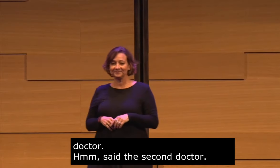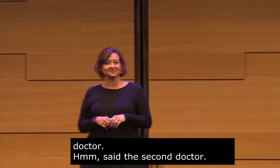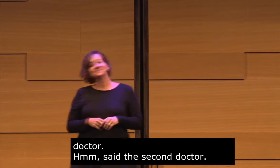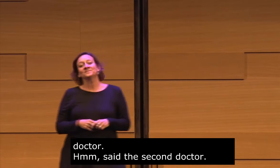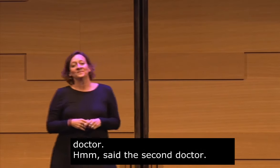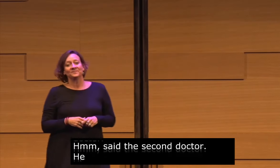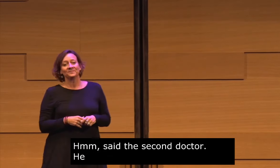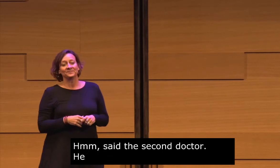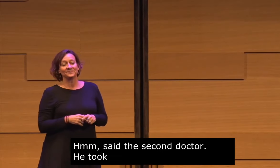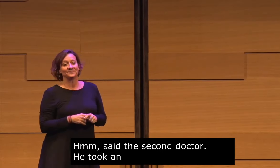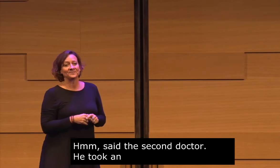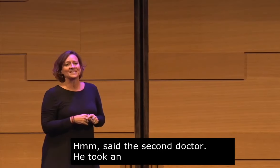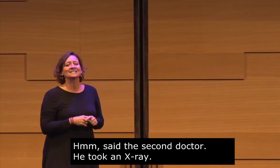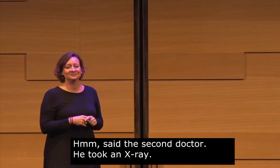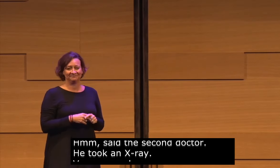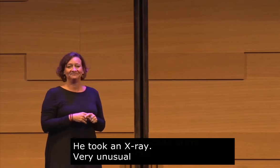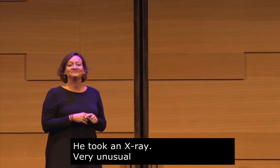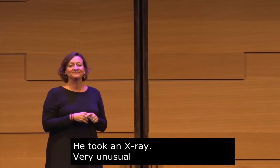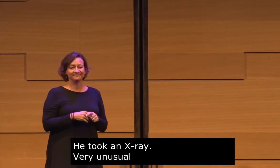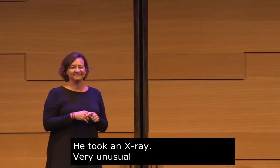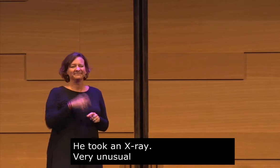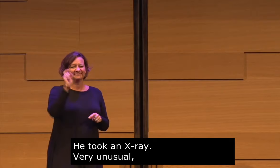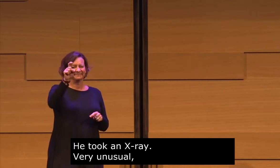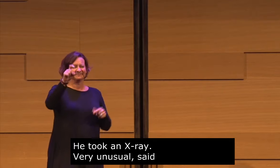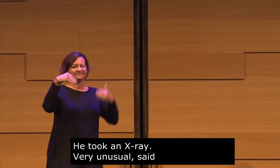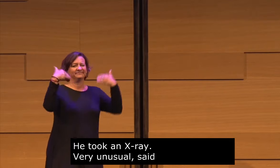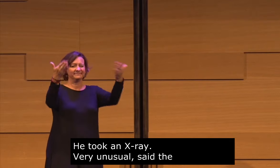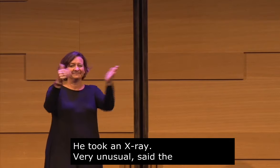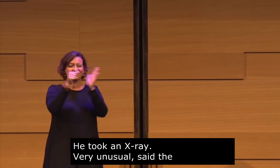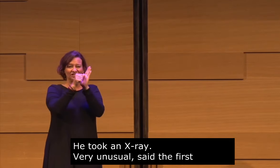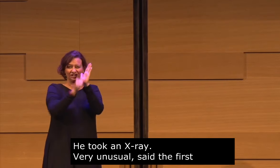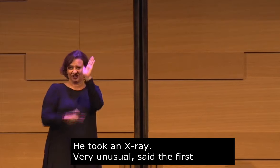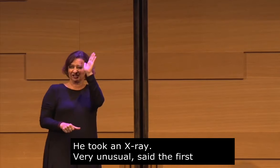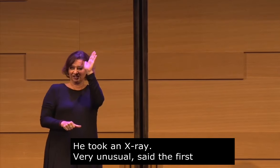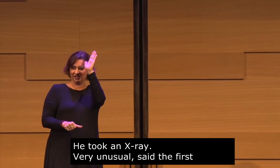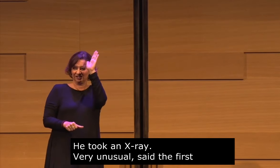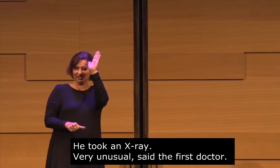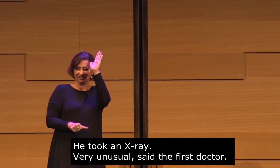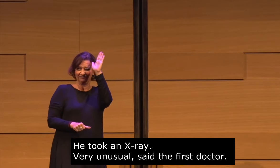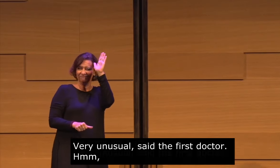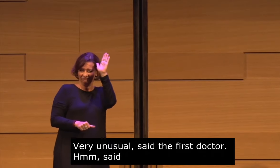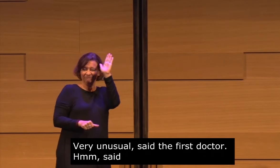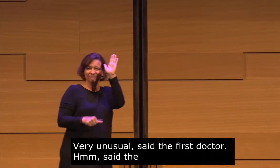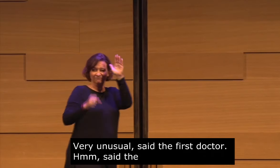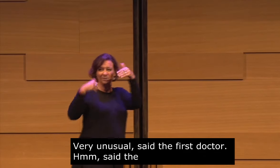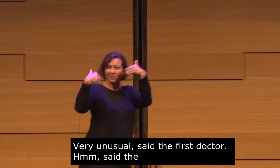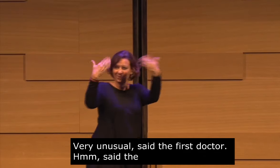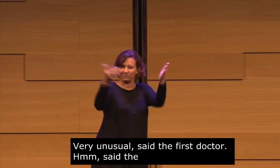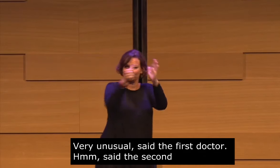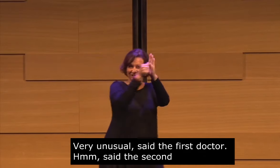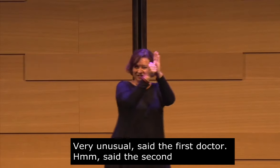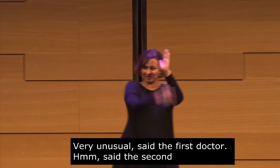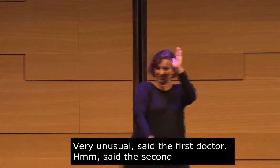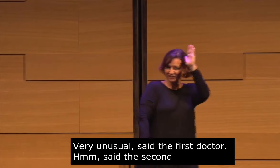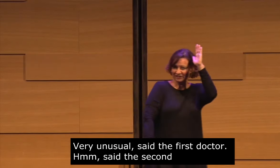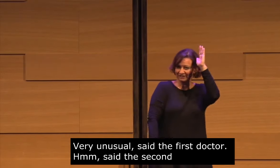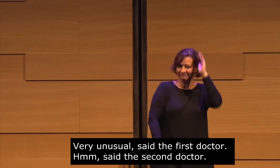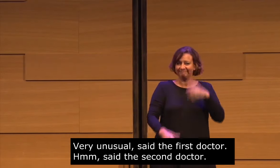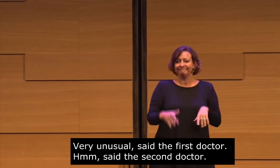He took an x-ray. Very unusual, said the first doctor. Said the second doctor. We must